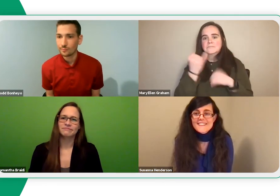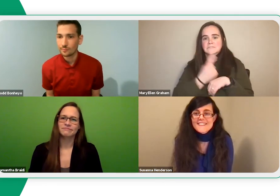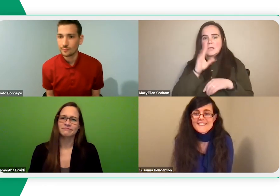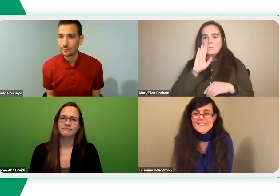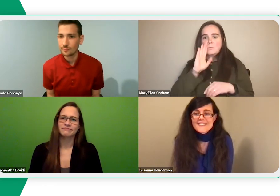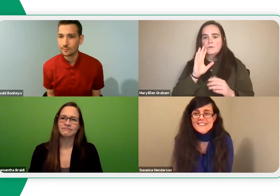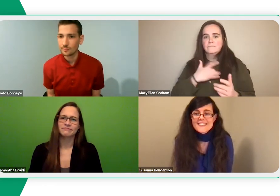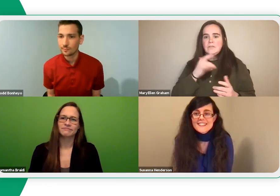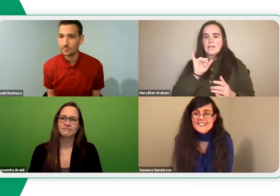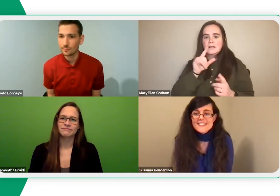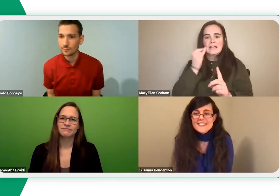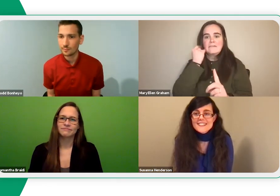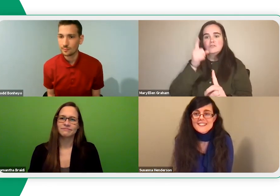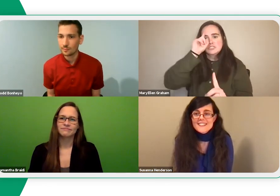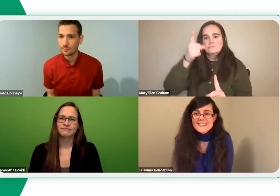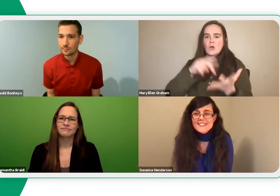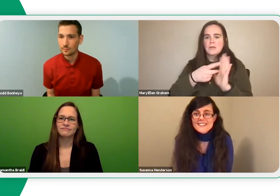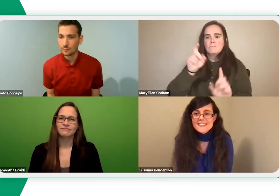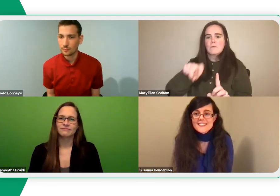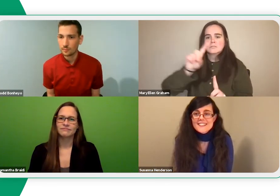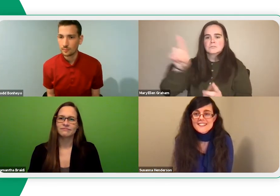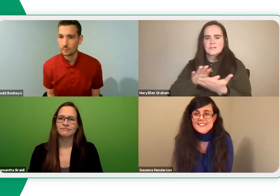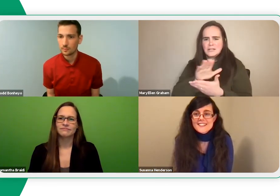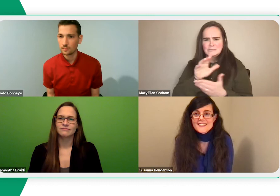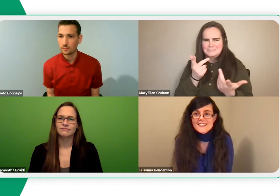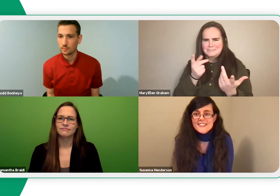in this matter. And this is Mary Ellen.